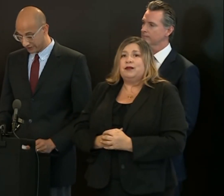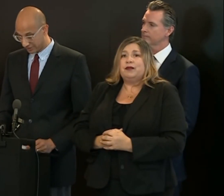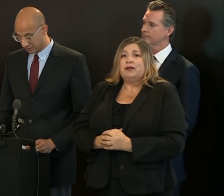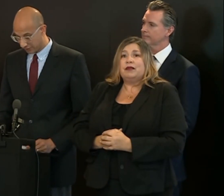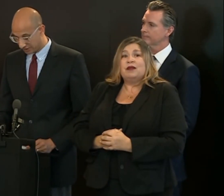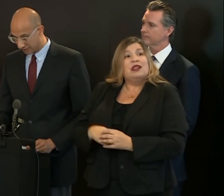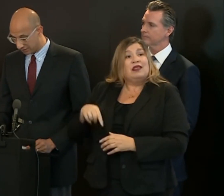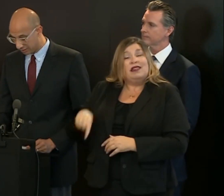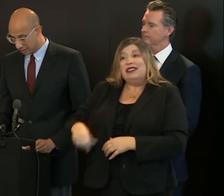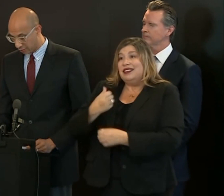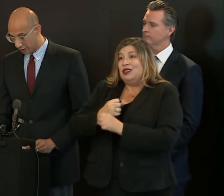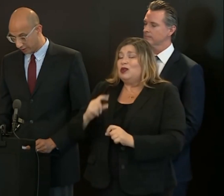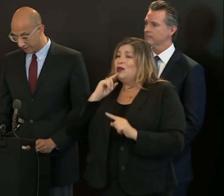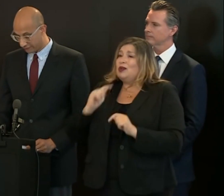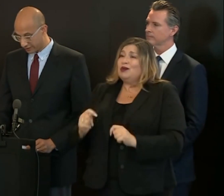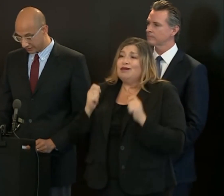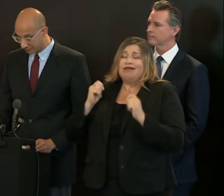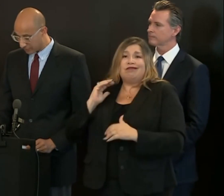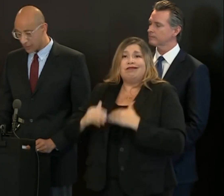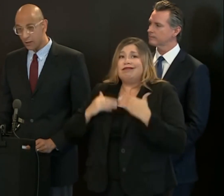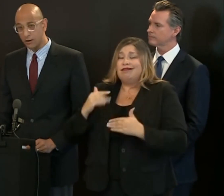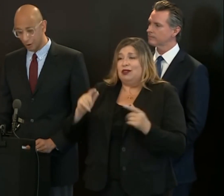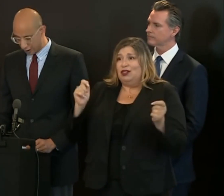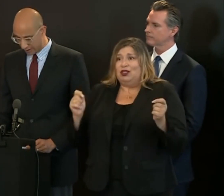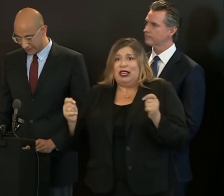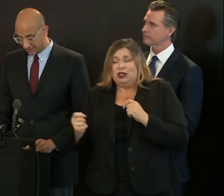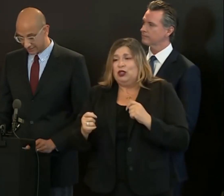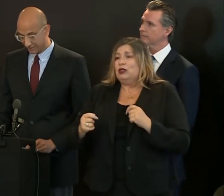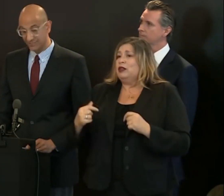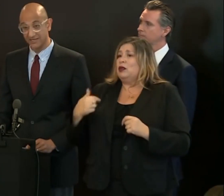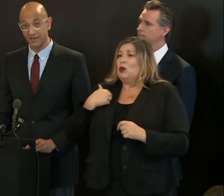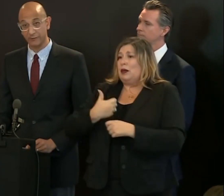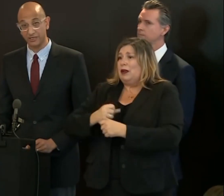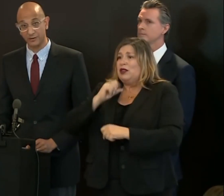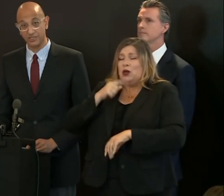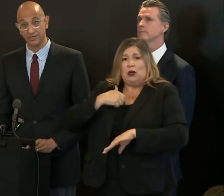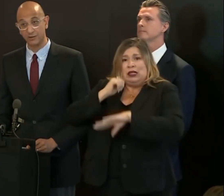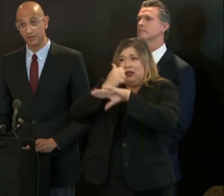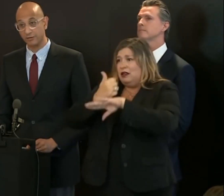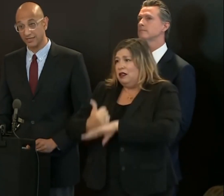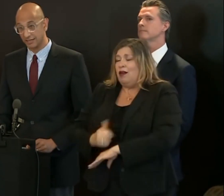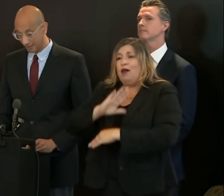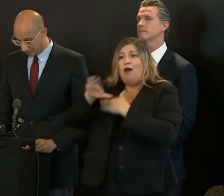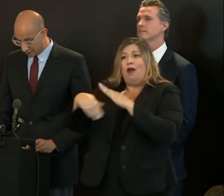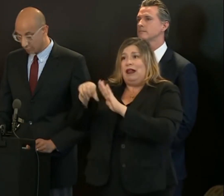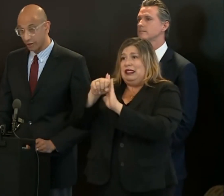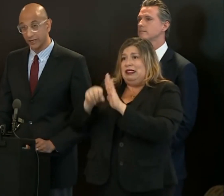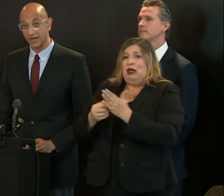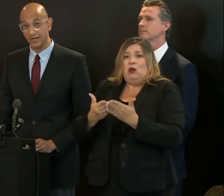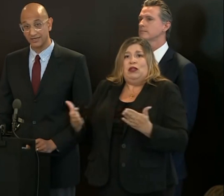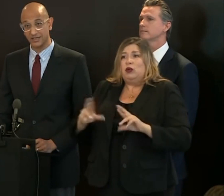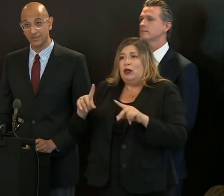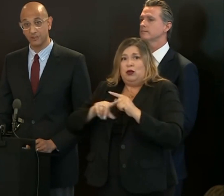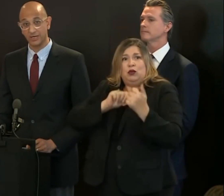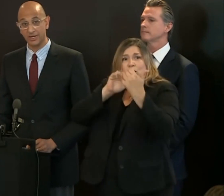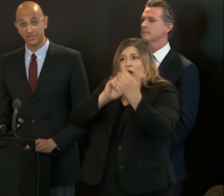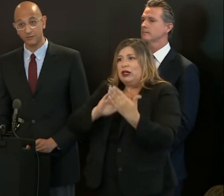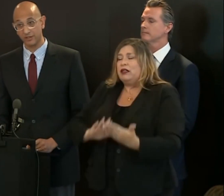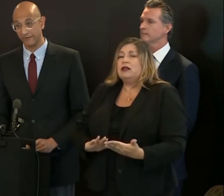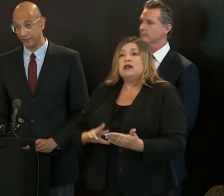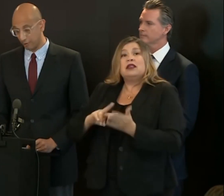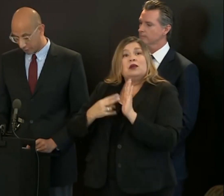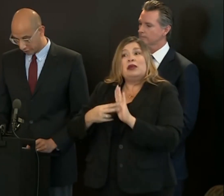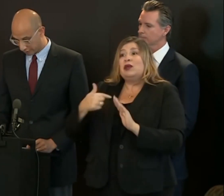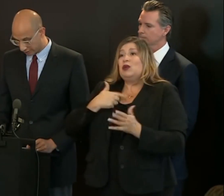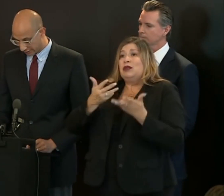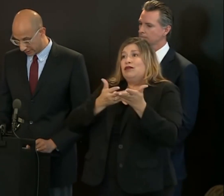rapidly evolving situation. We are leveraging all the necessary state resources to address it. We are in constant communication